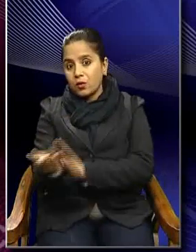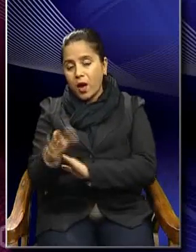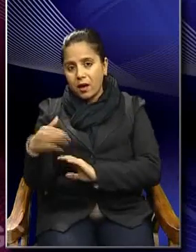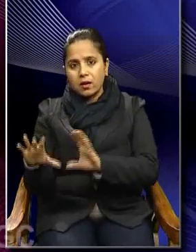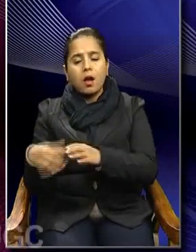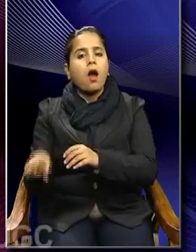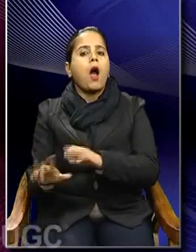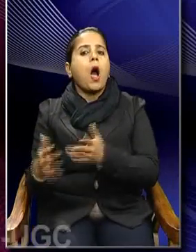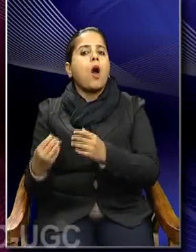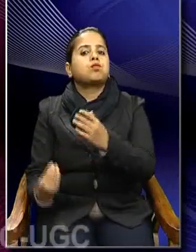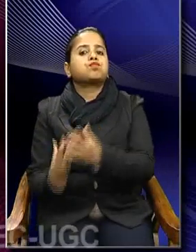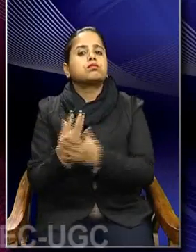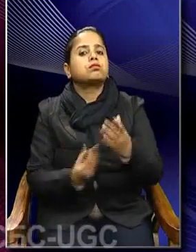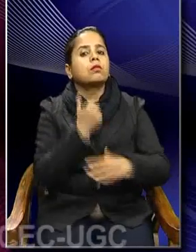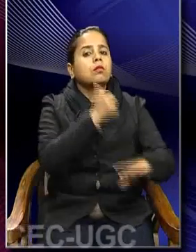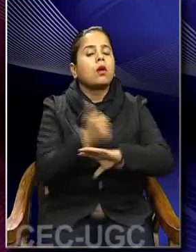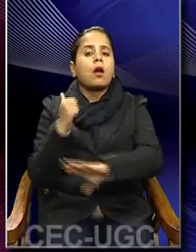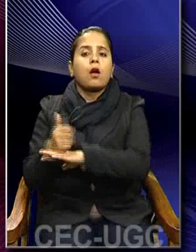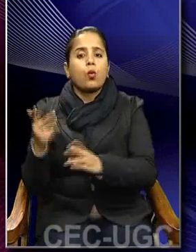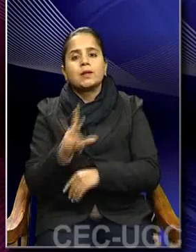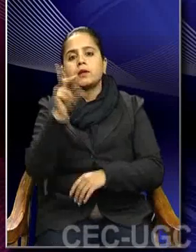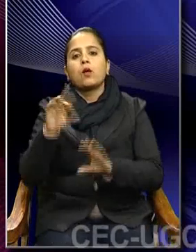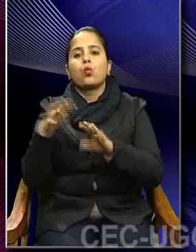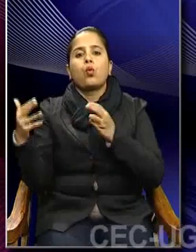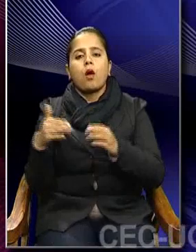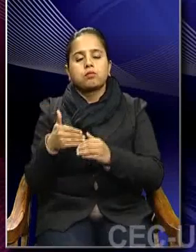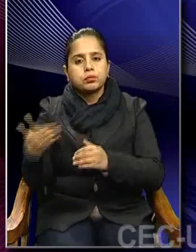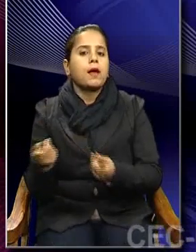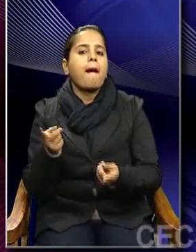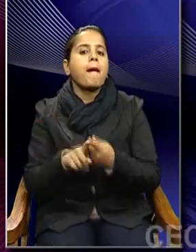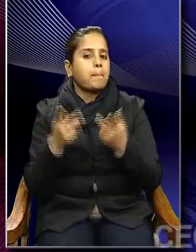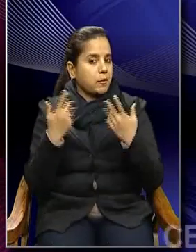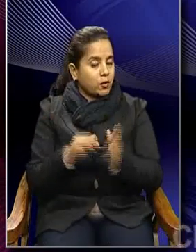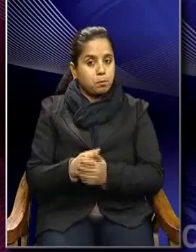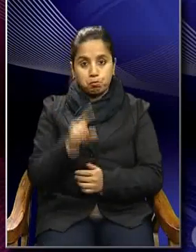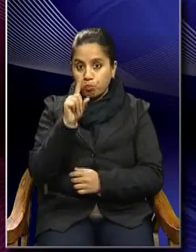emerged, and ultimately it led to Second World War. But one way